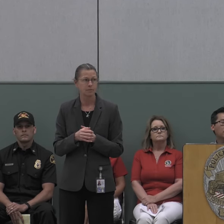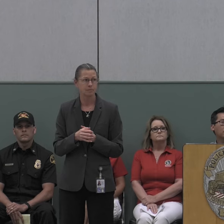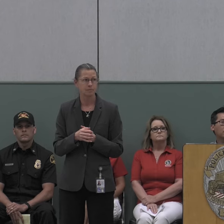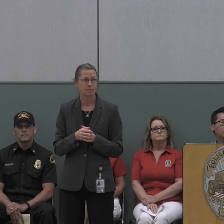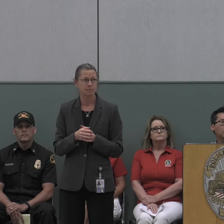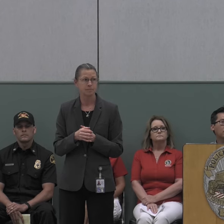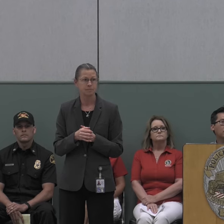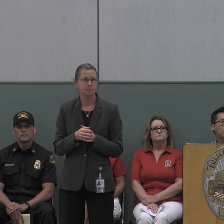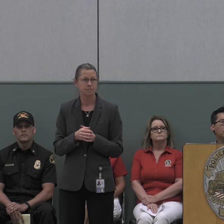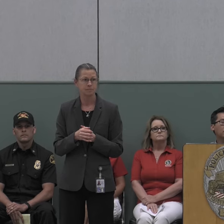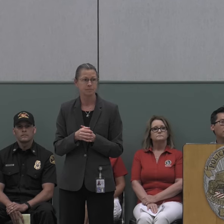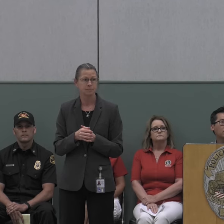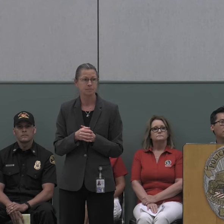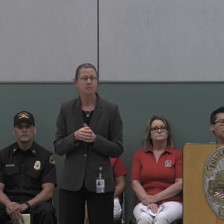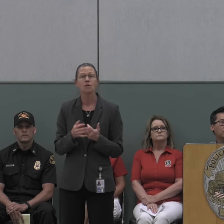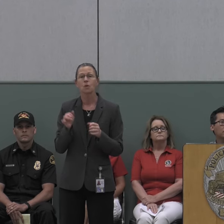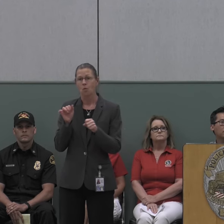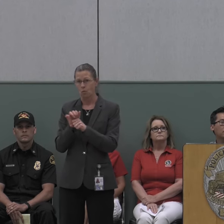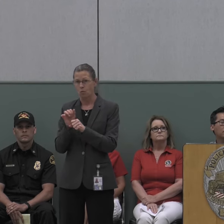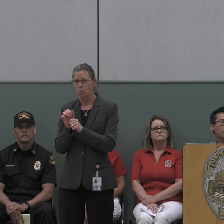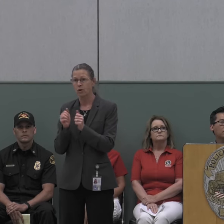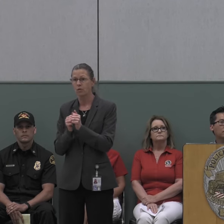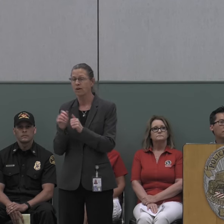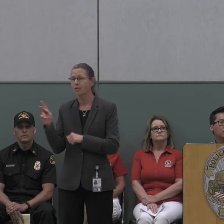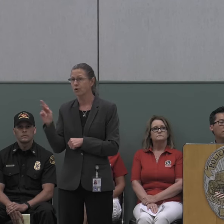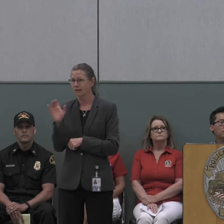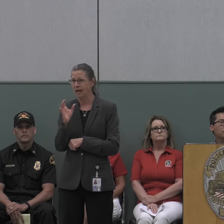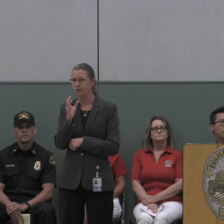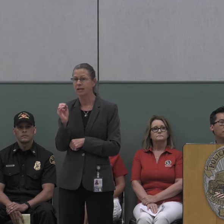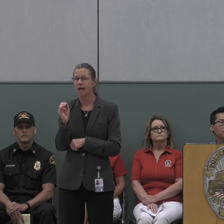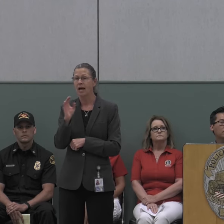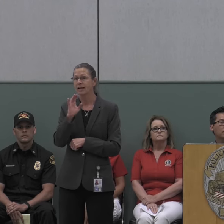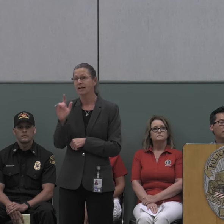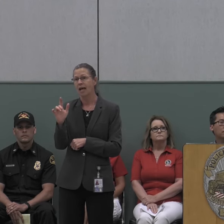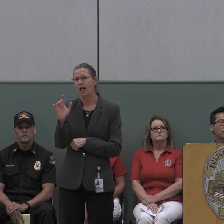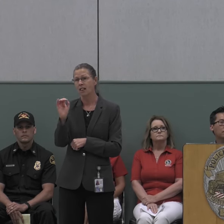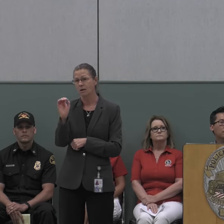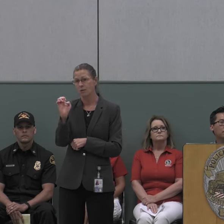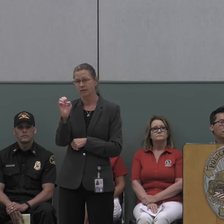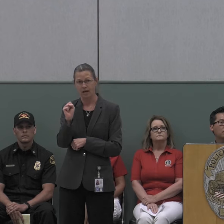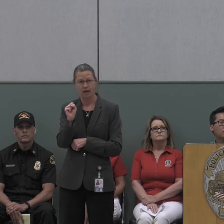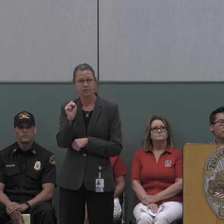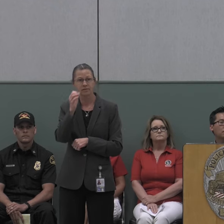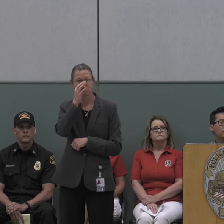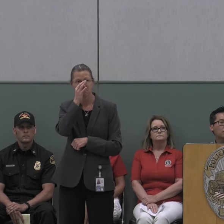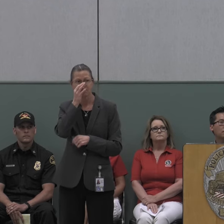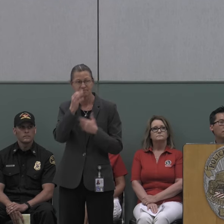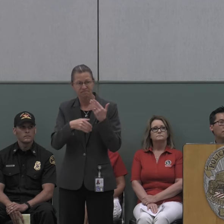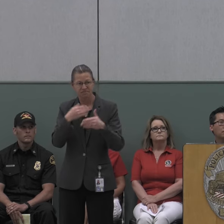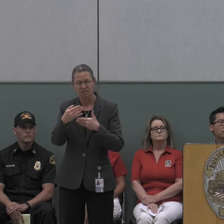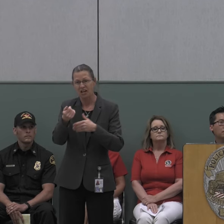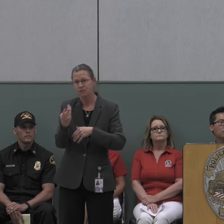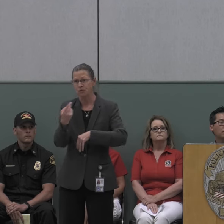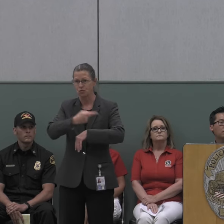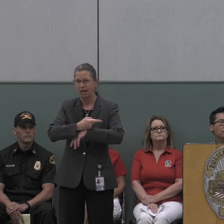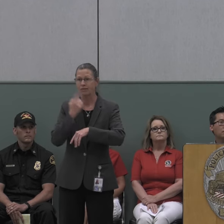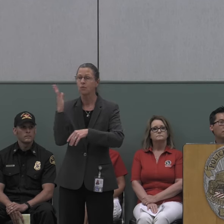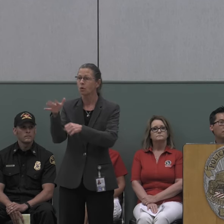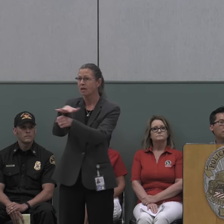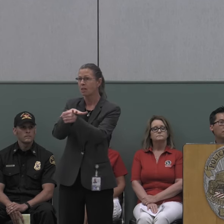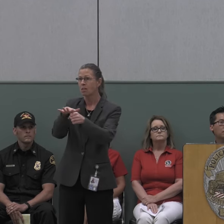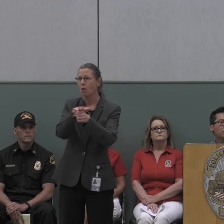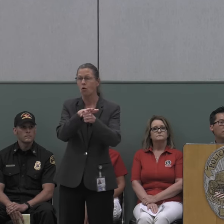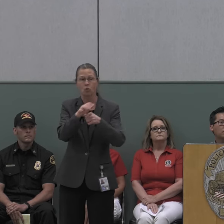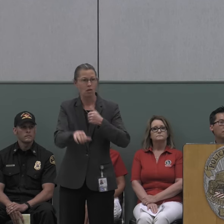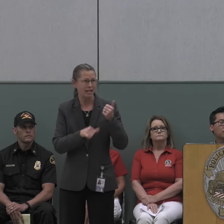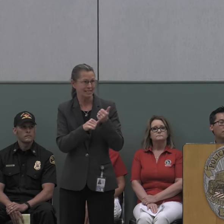that we're going to work with Kern County and Cal OES in the coming days, there'll be a local assistance center. It will probably be